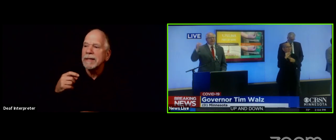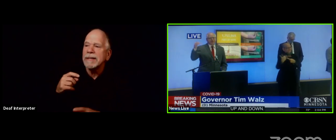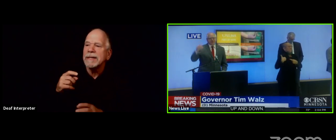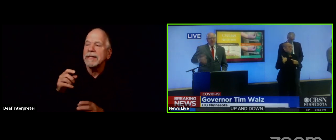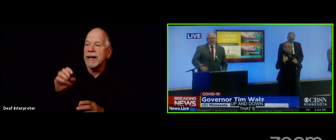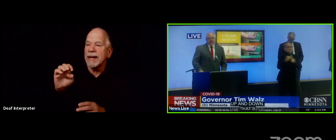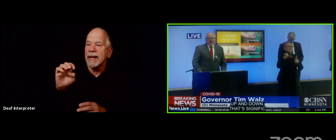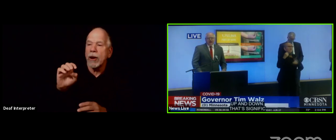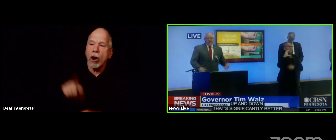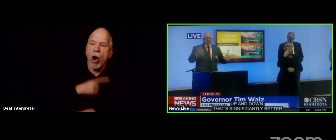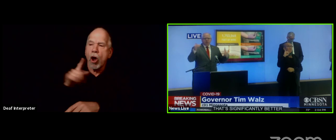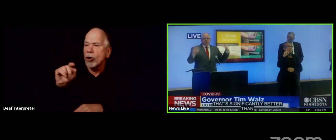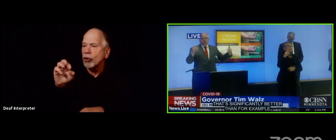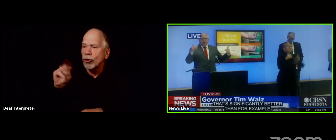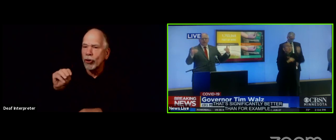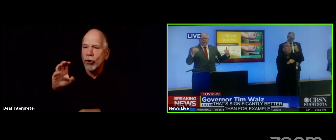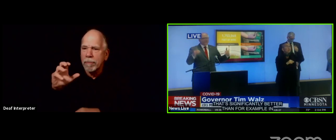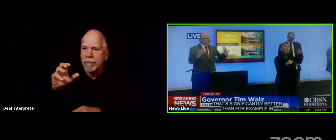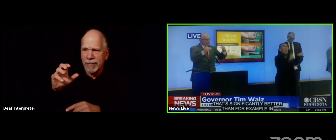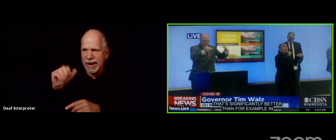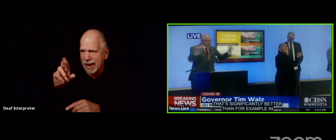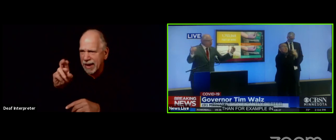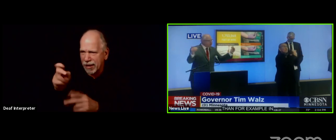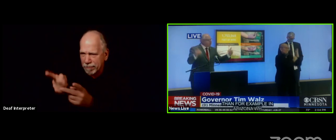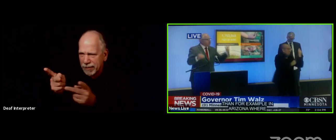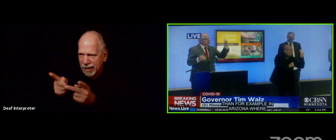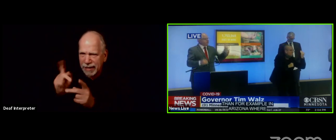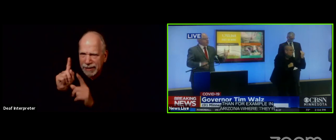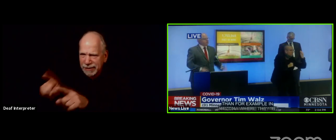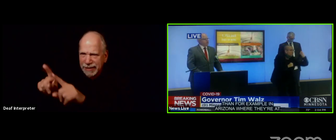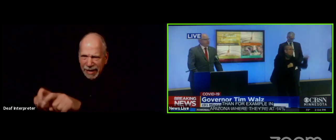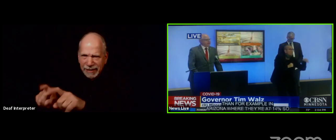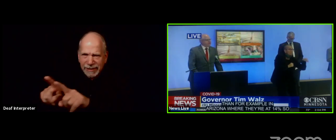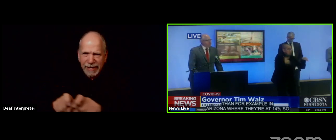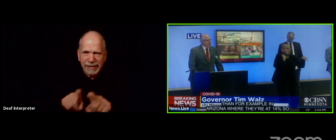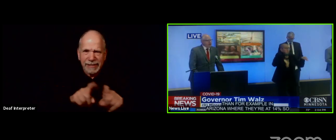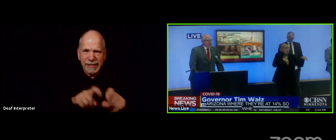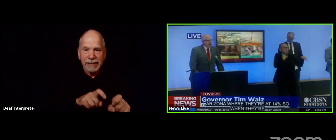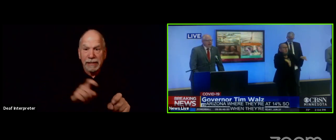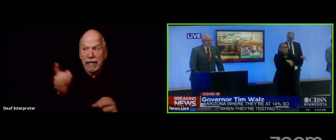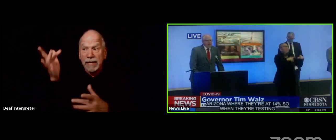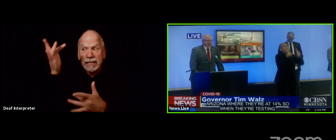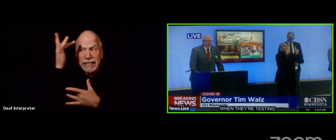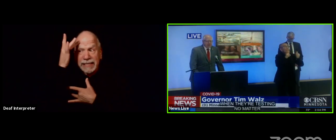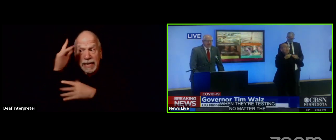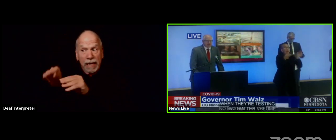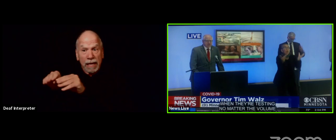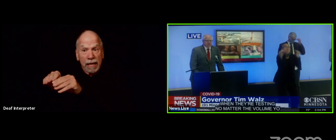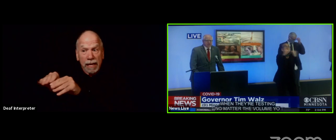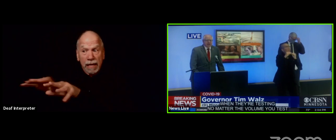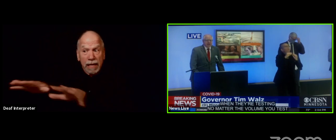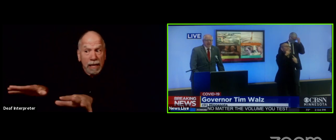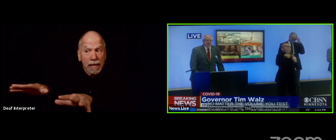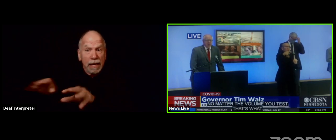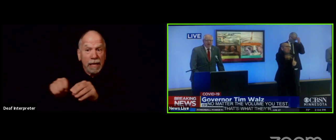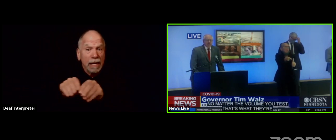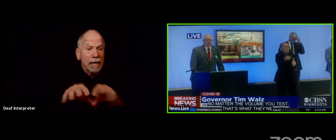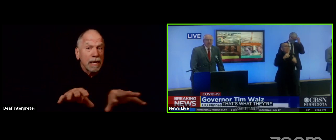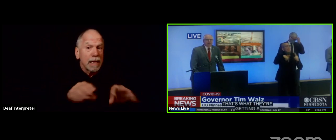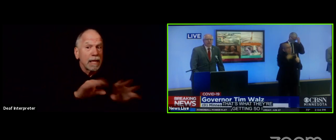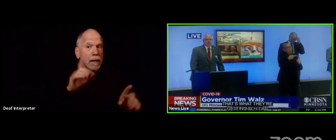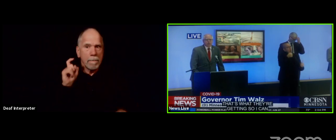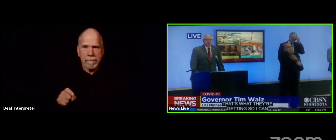14%. So when they're testing, no matter the volume you test, that's what they're getting. So I can tell Minnesotans that we have one of